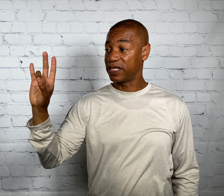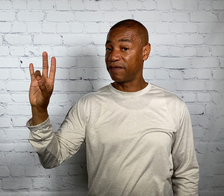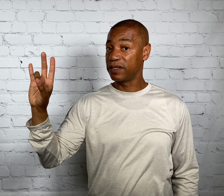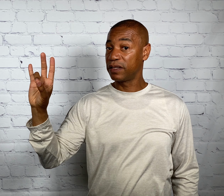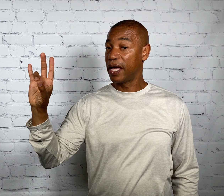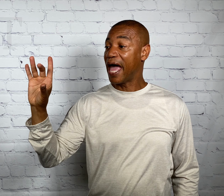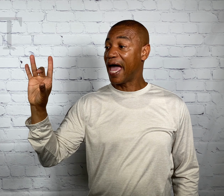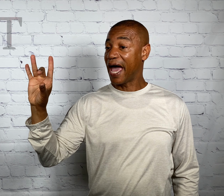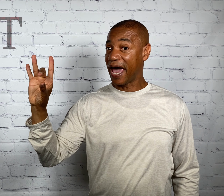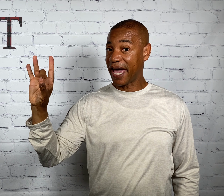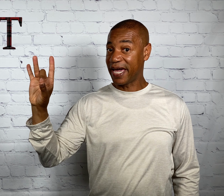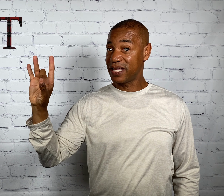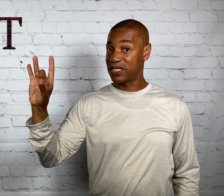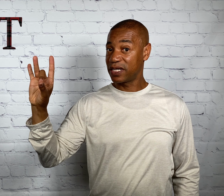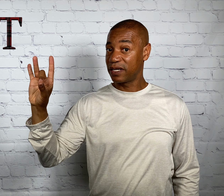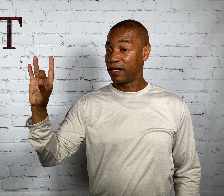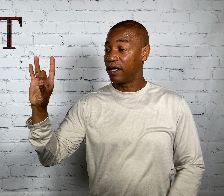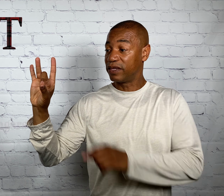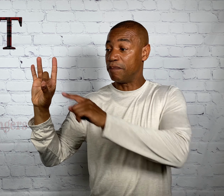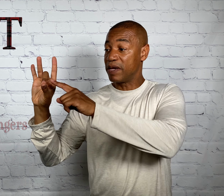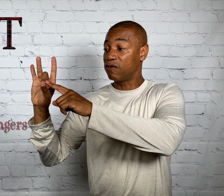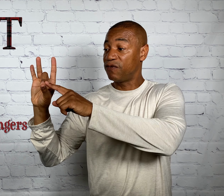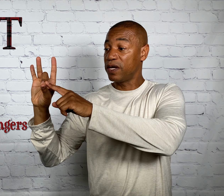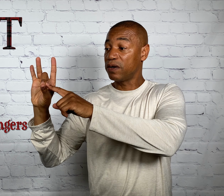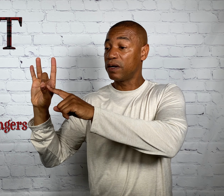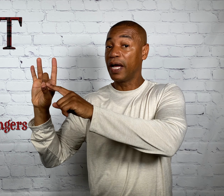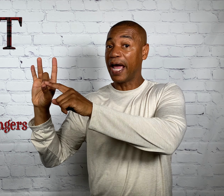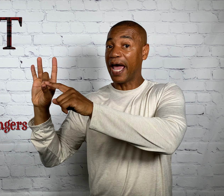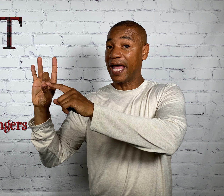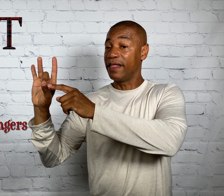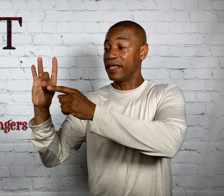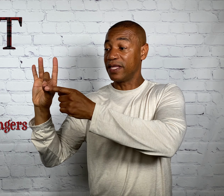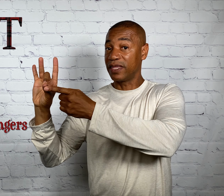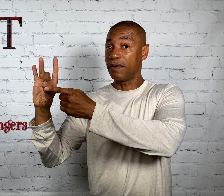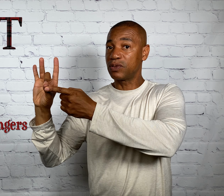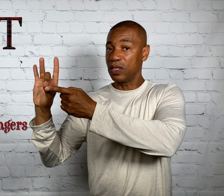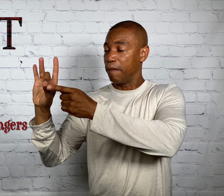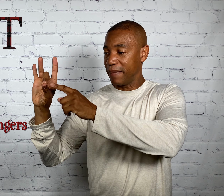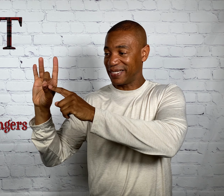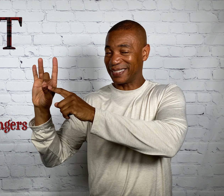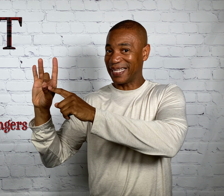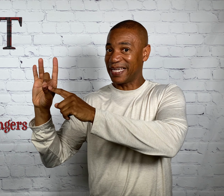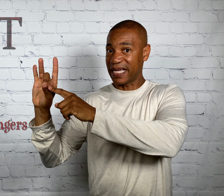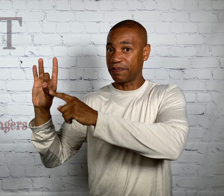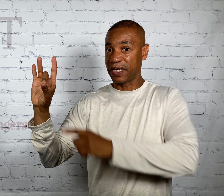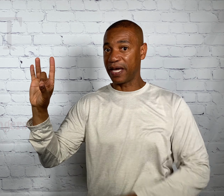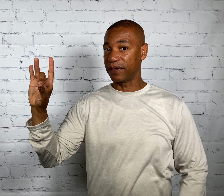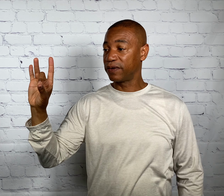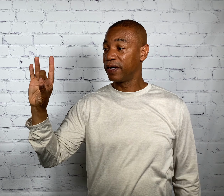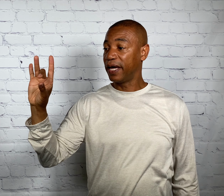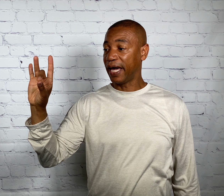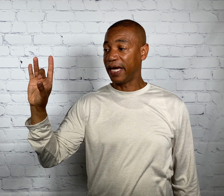7, 8, the middle finger and the thumbs makes a slight tap together.